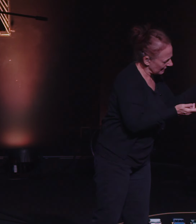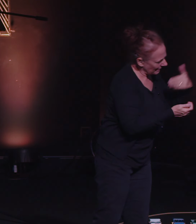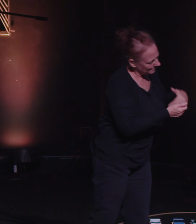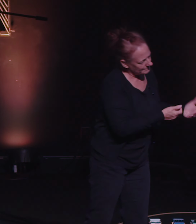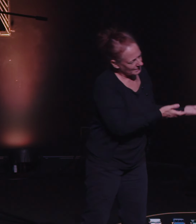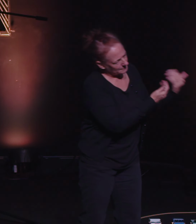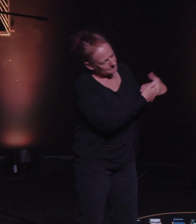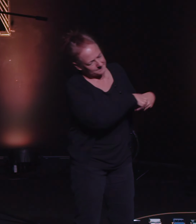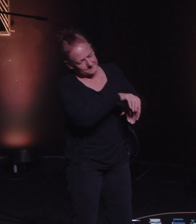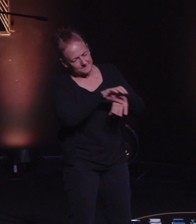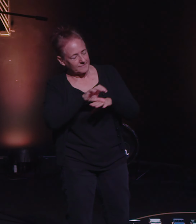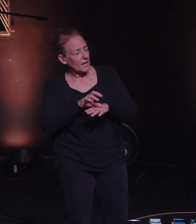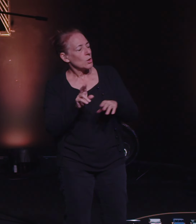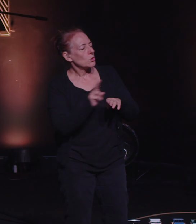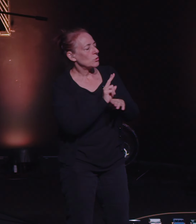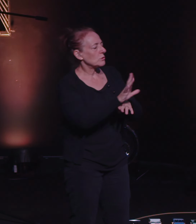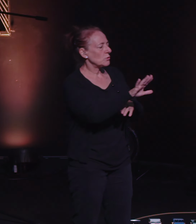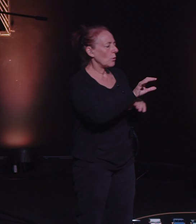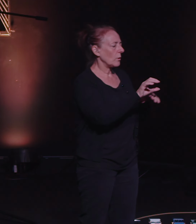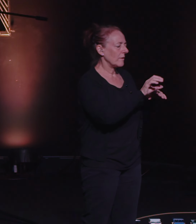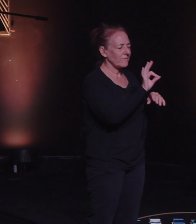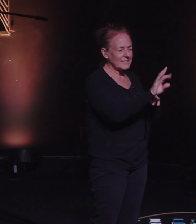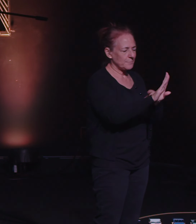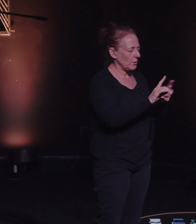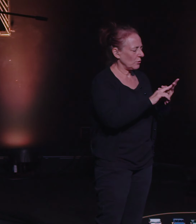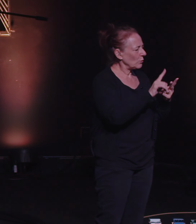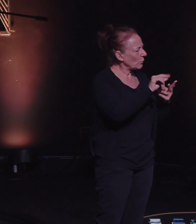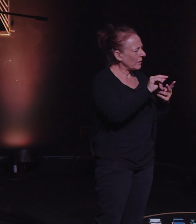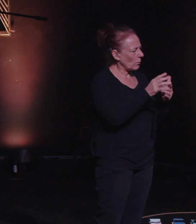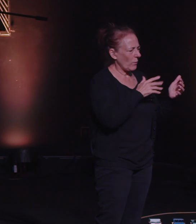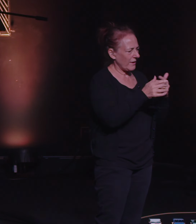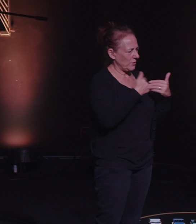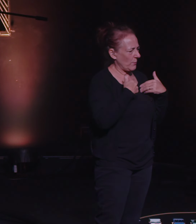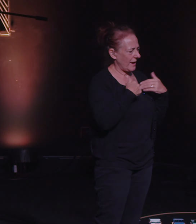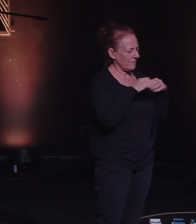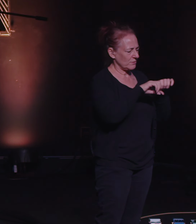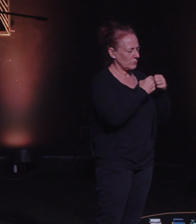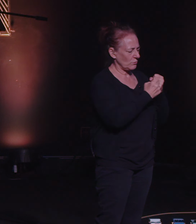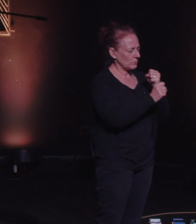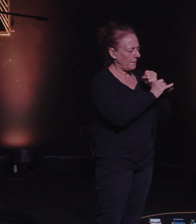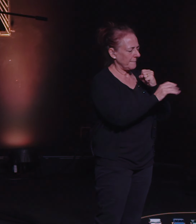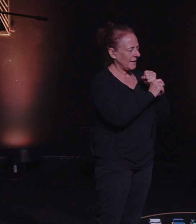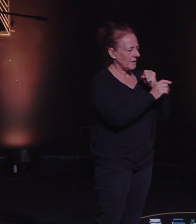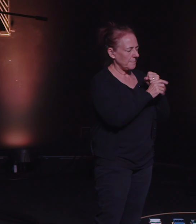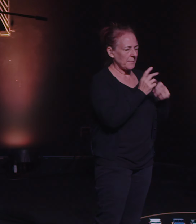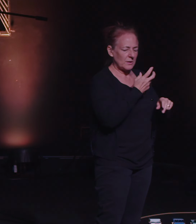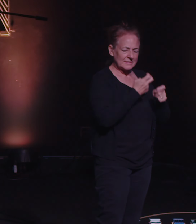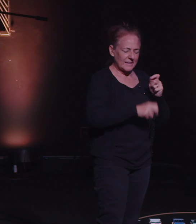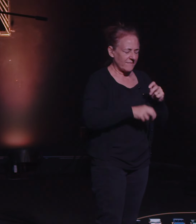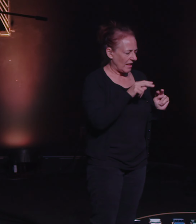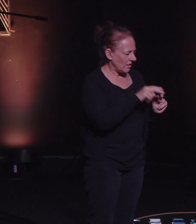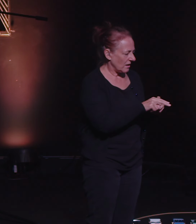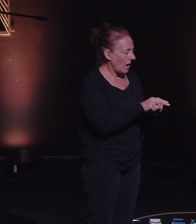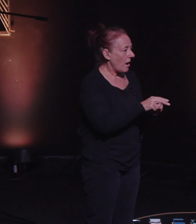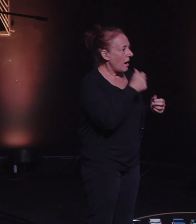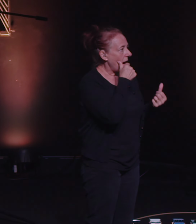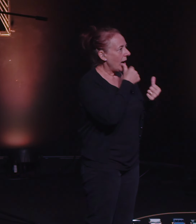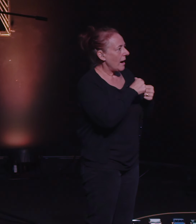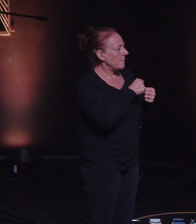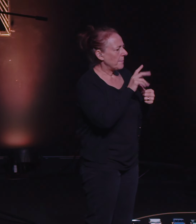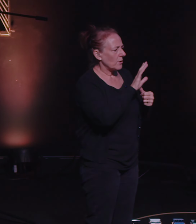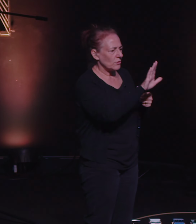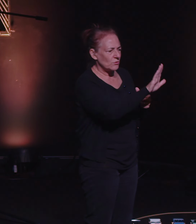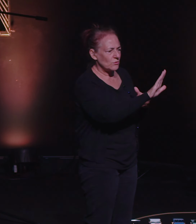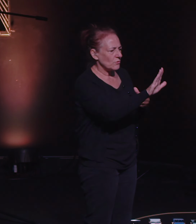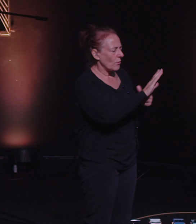And so use your social media in a way that can make that happen. That when people are going through a tough time, they remember seeing your scripture on